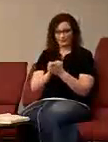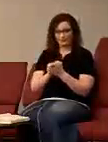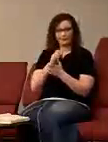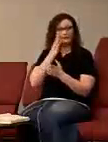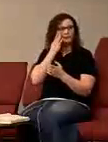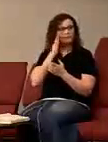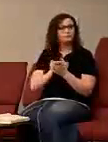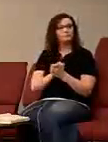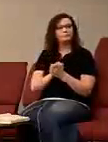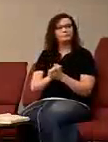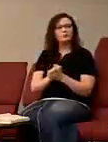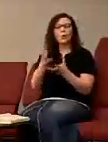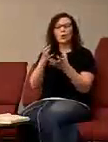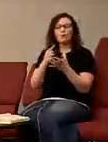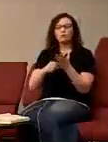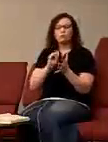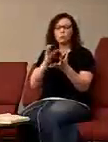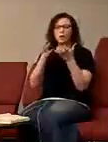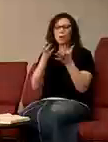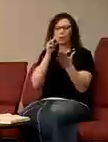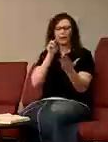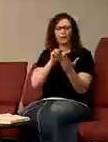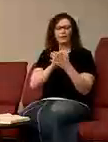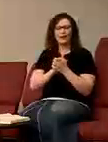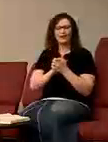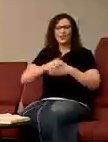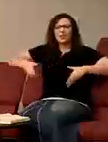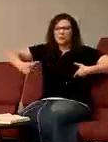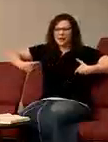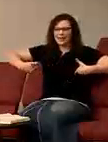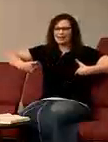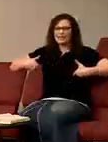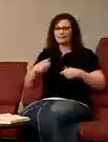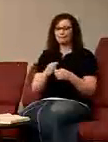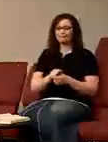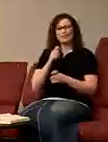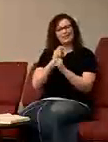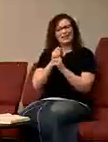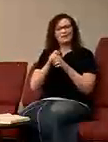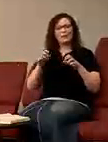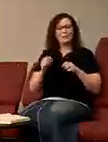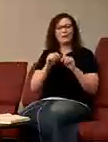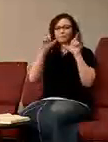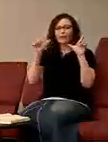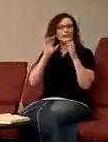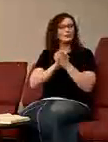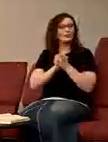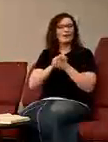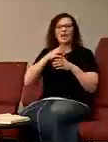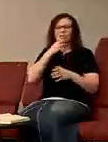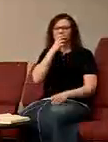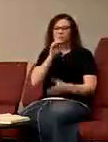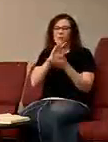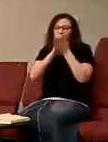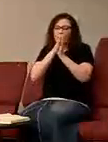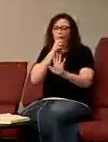what I want to look at is, when you know monkeys, it's kind of amazing, because well, I'm getting older, so I was going